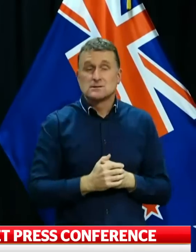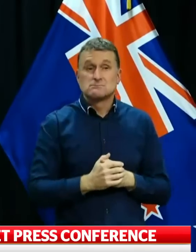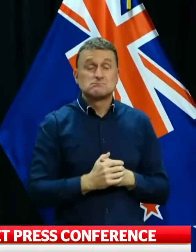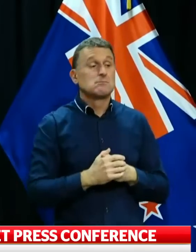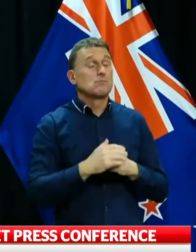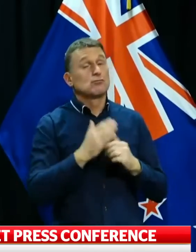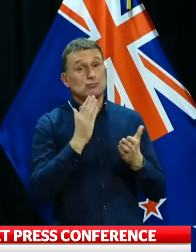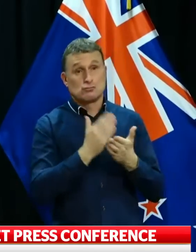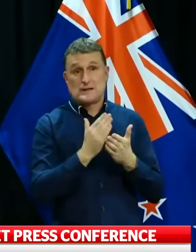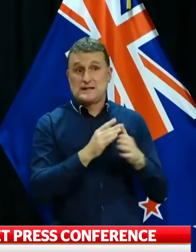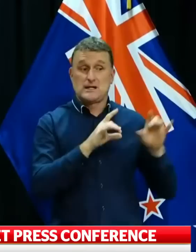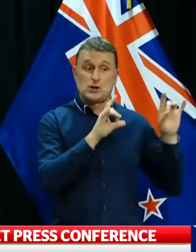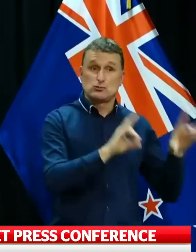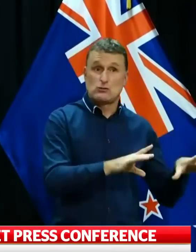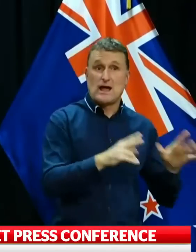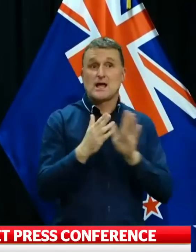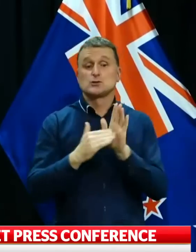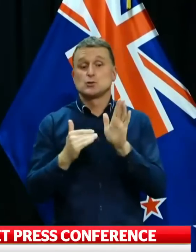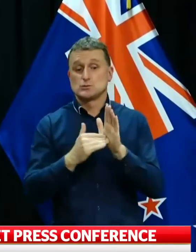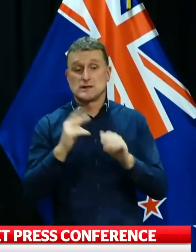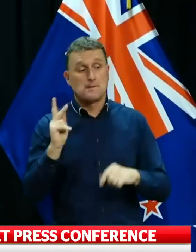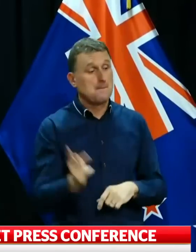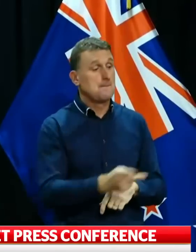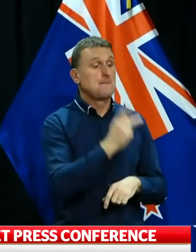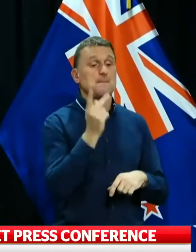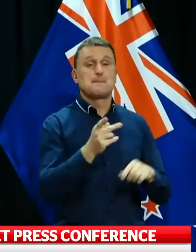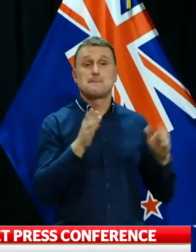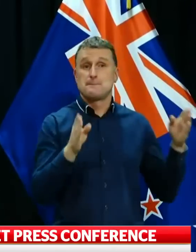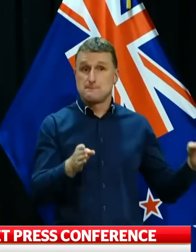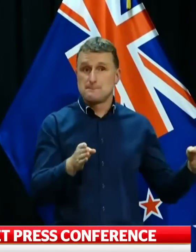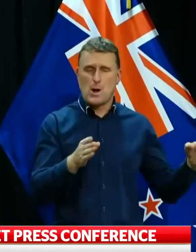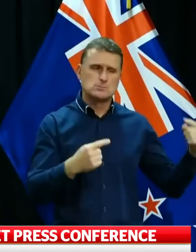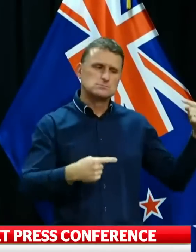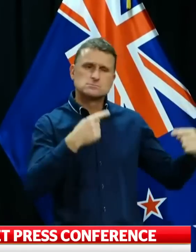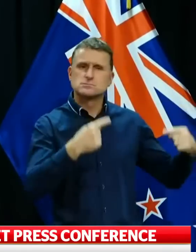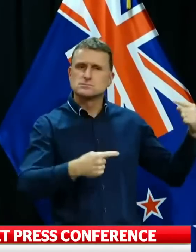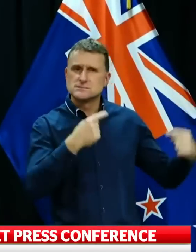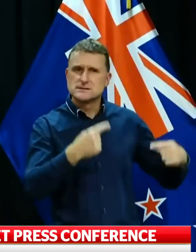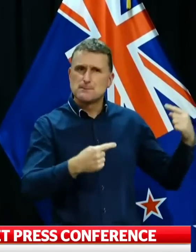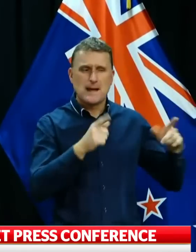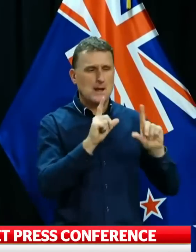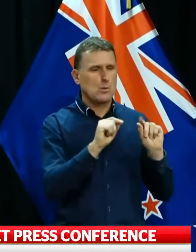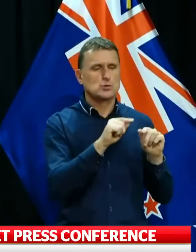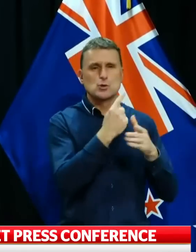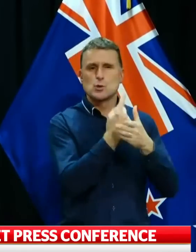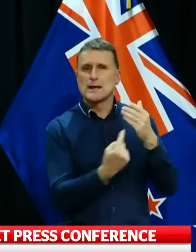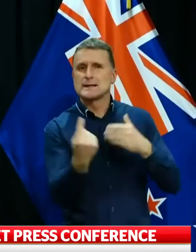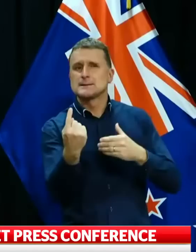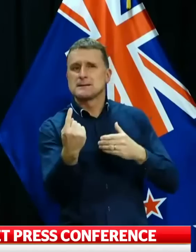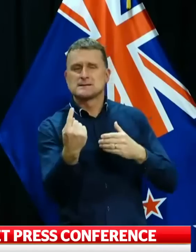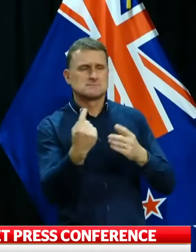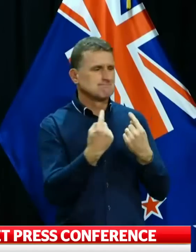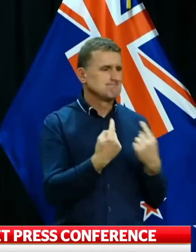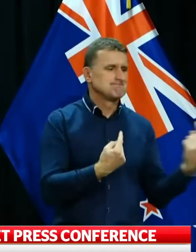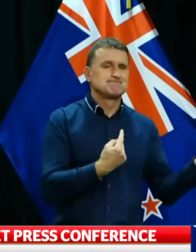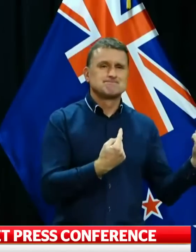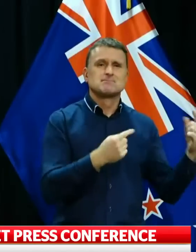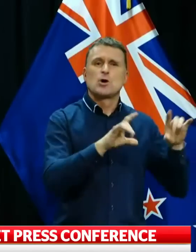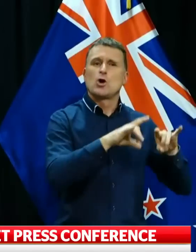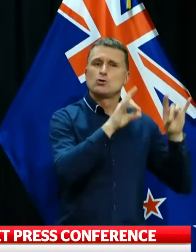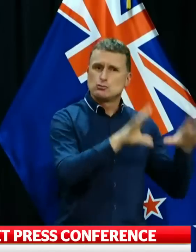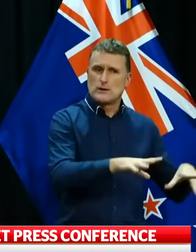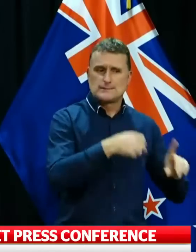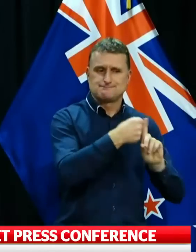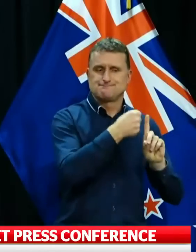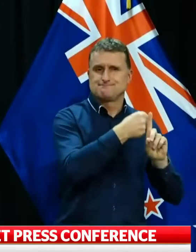quite different progress on the debate around this issue. There's been a strong Republican movement in Australia for a number of years.